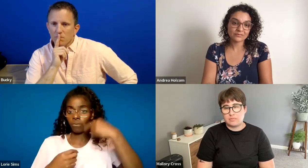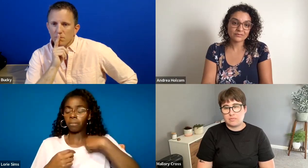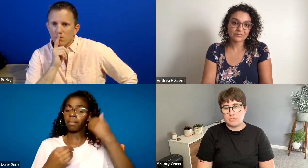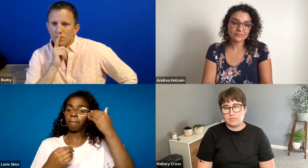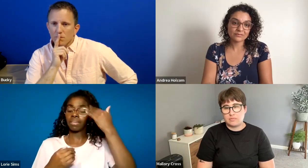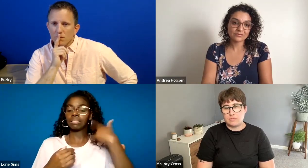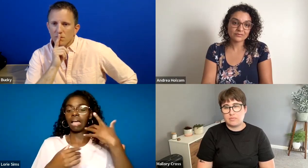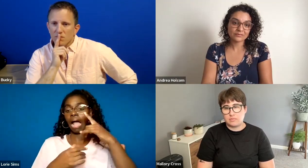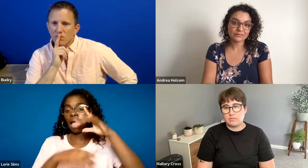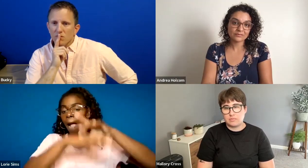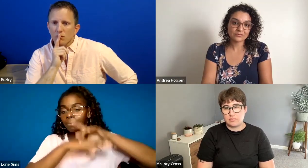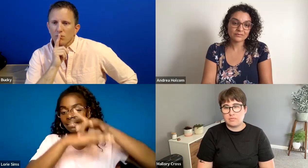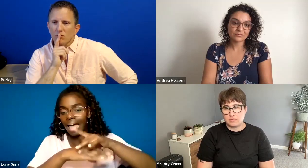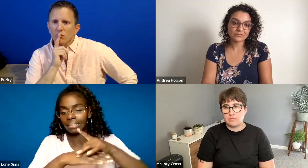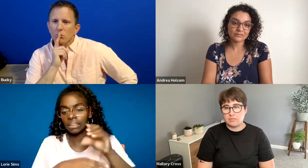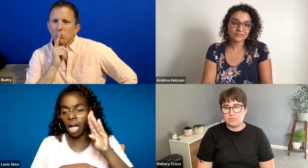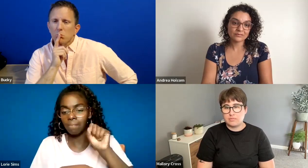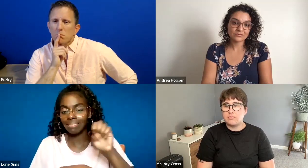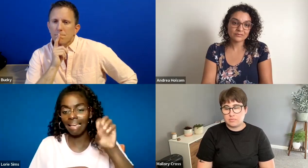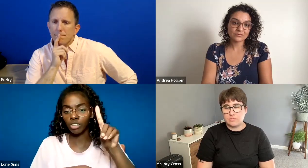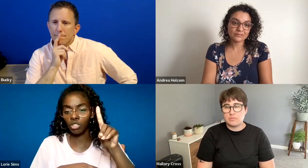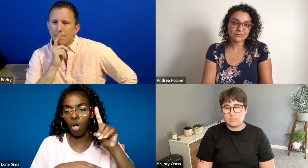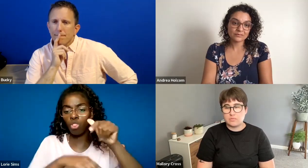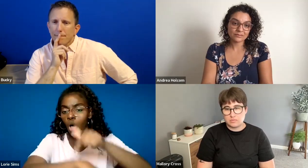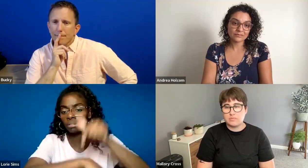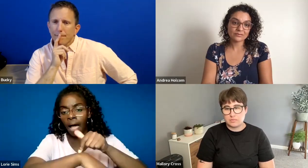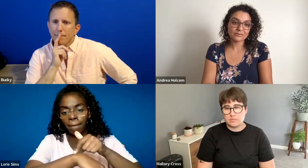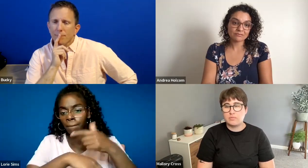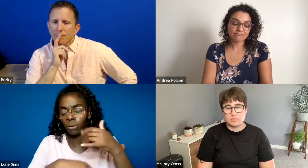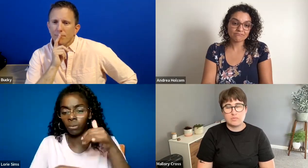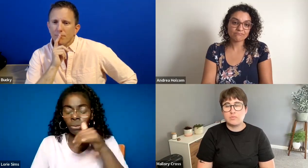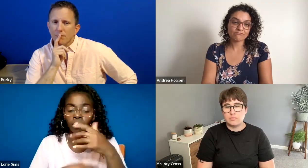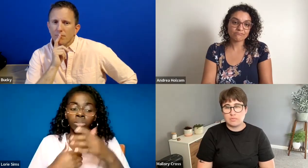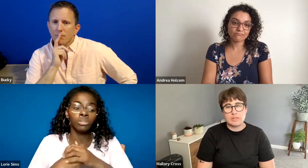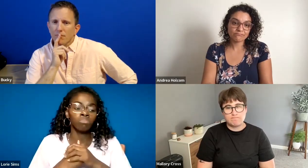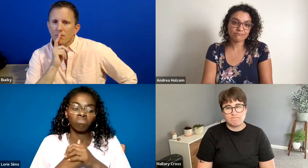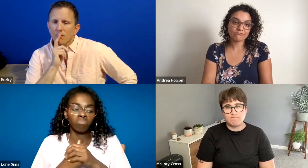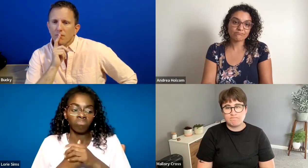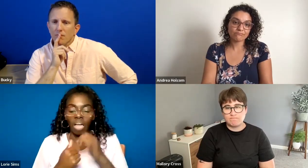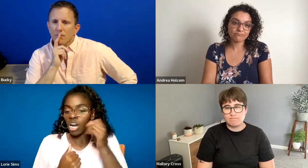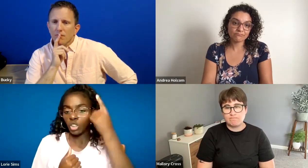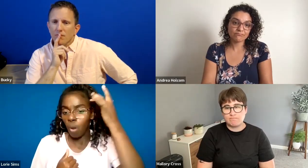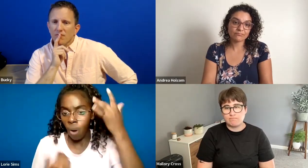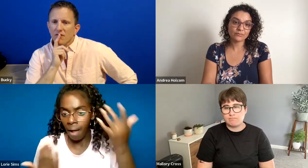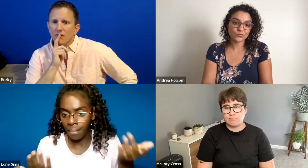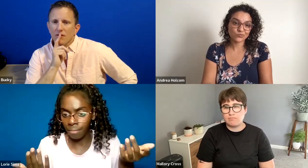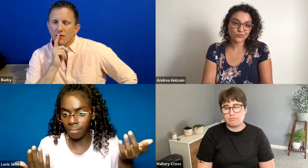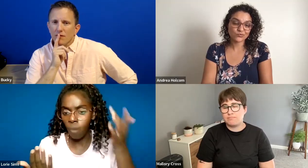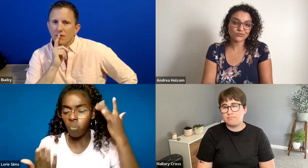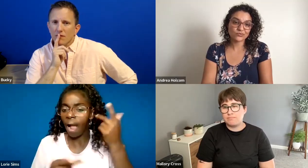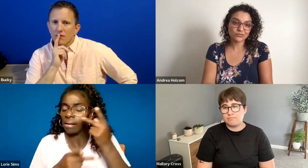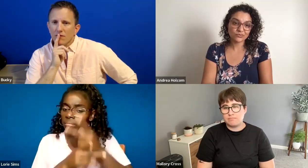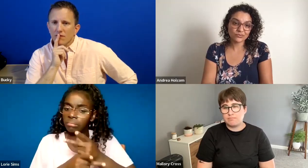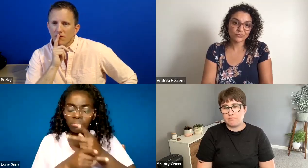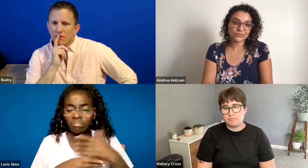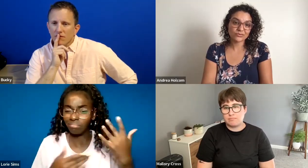it was truly problematic for me. As I said earlier, I was obsessed this for the entire couple of months